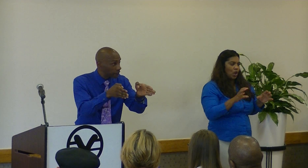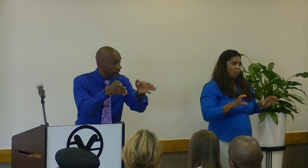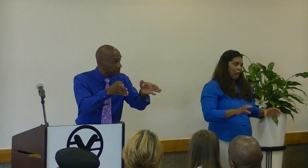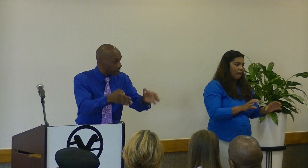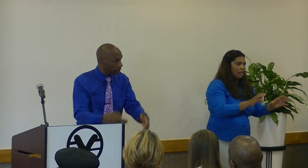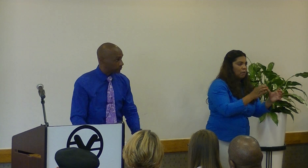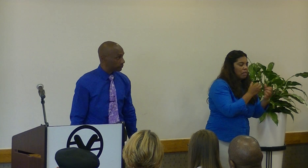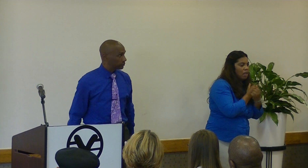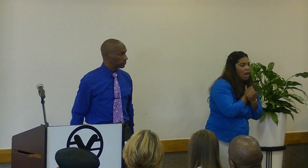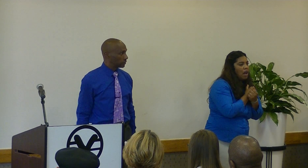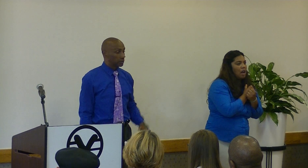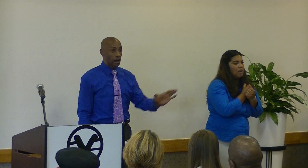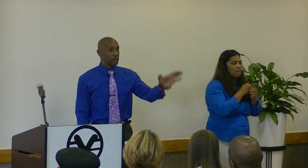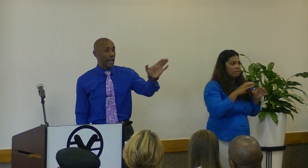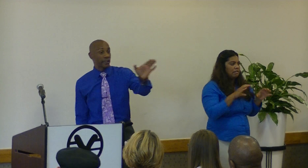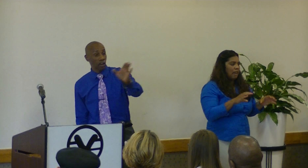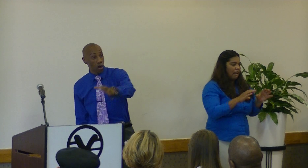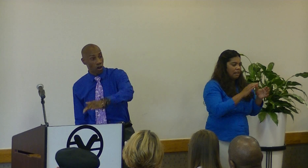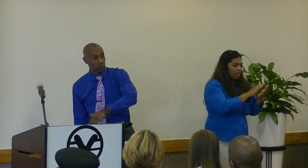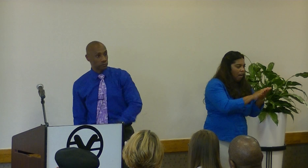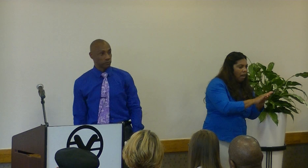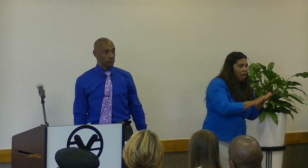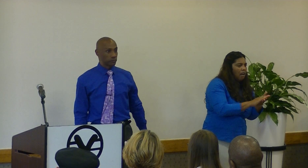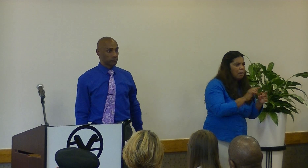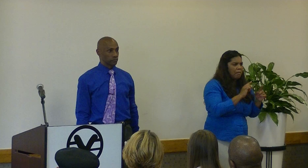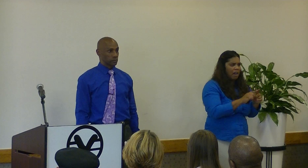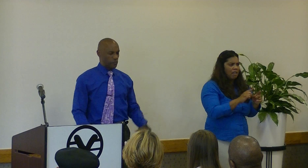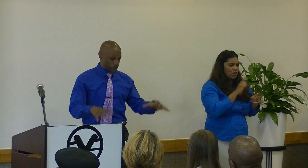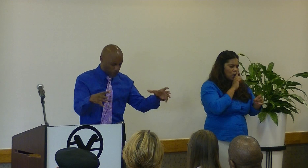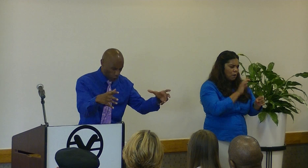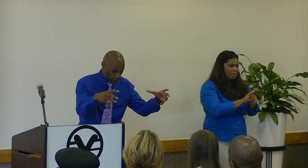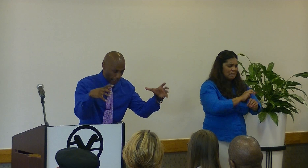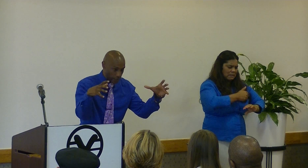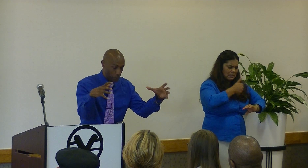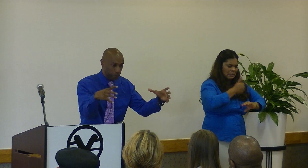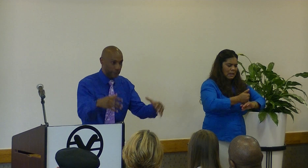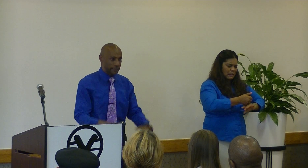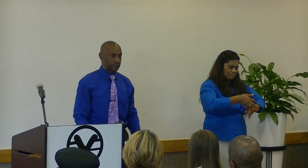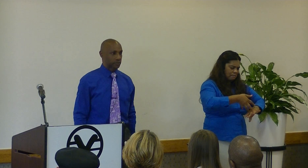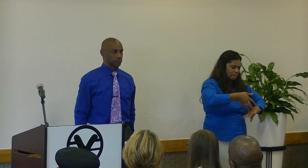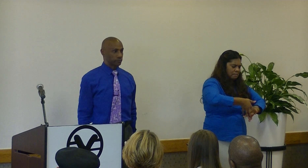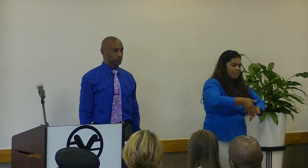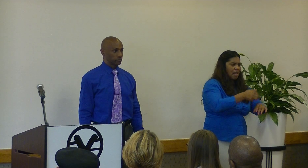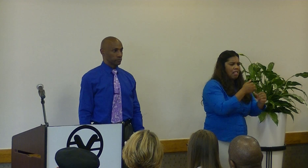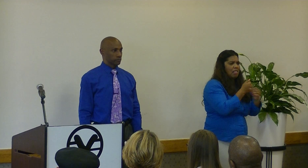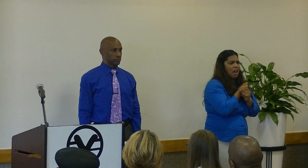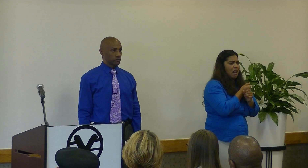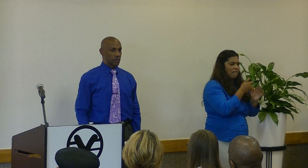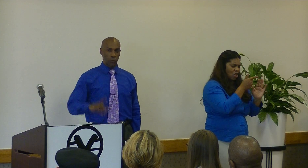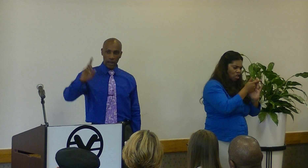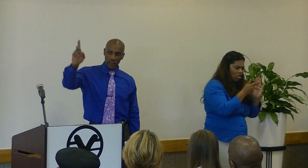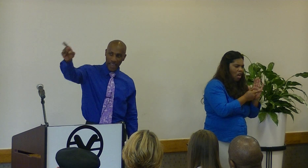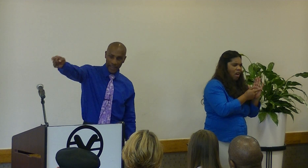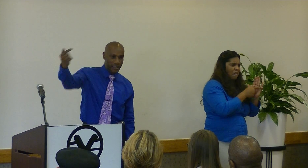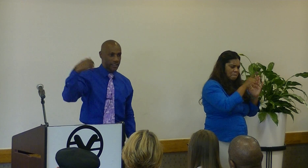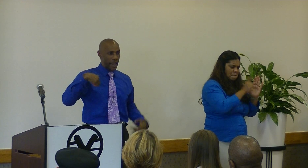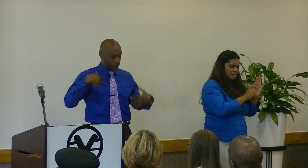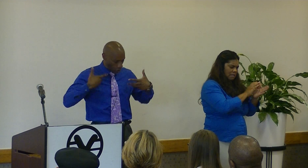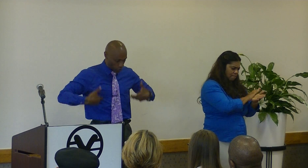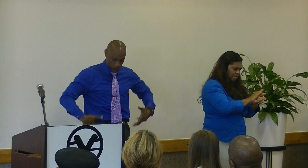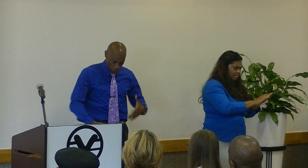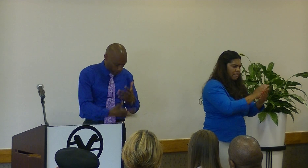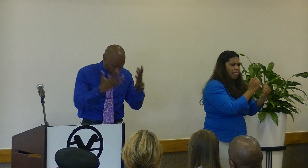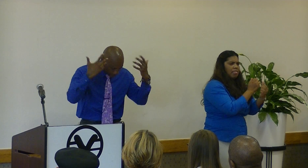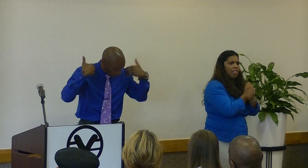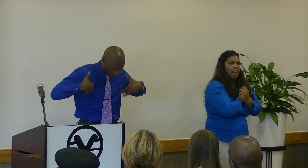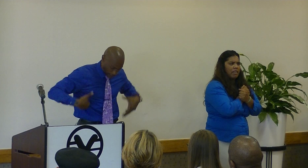is love itself, love and law, full and complete, then whatever that is, it has